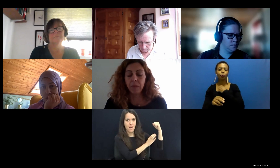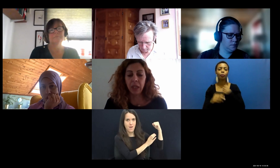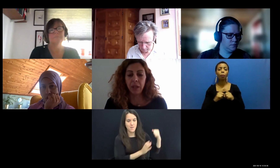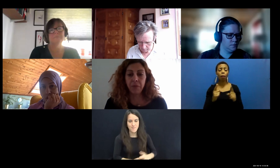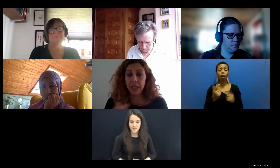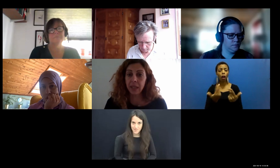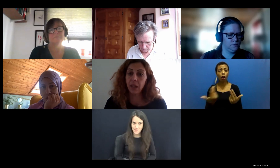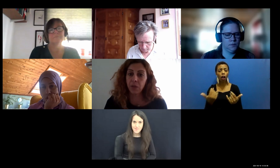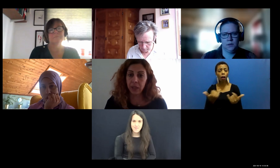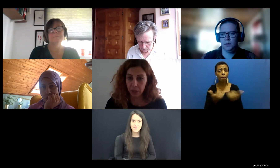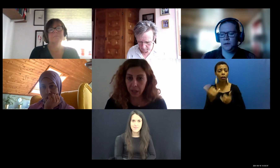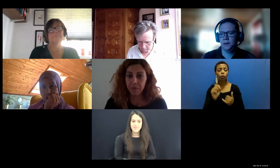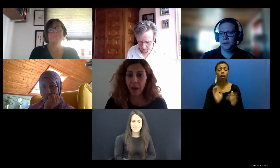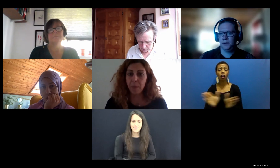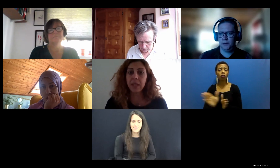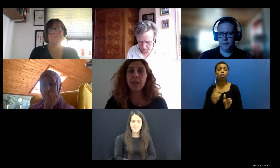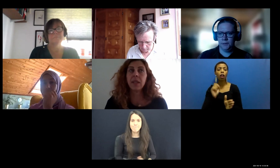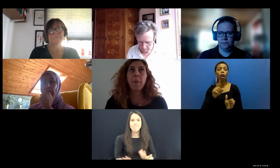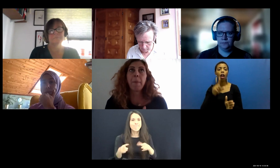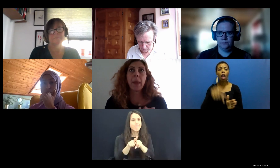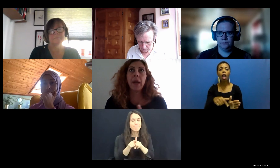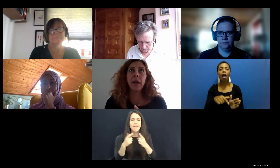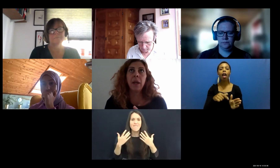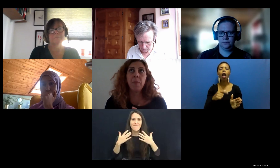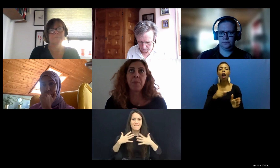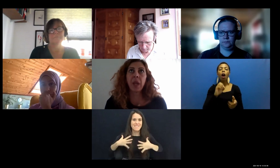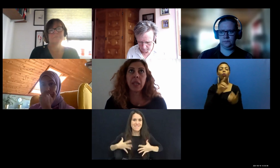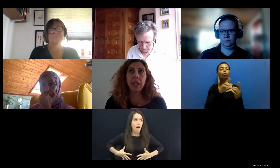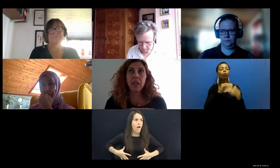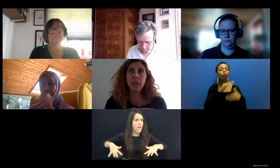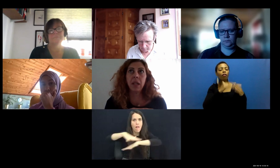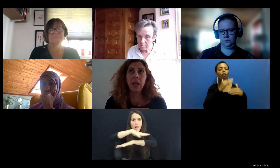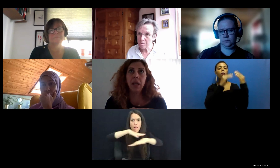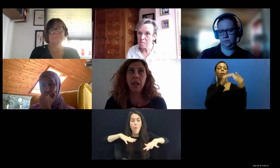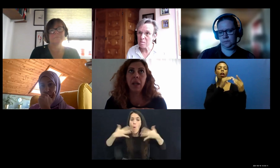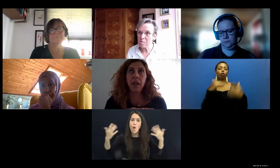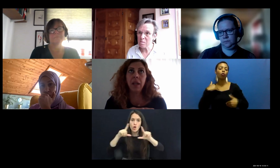the physical or the digital environment, I think